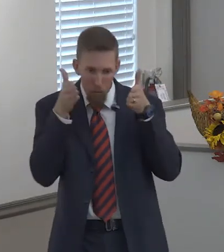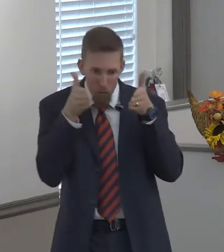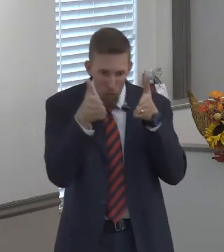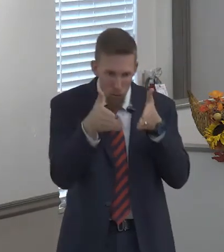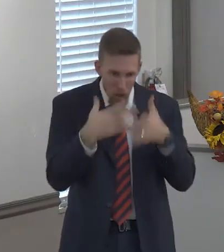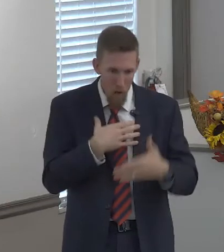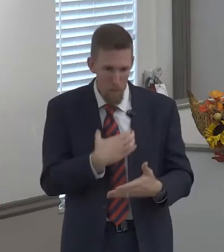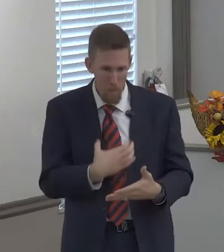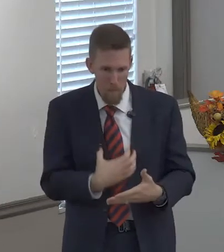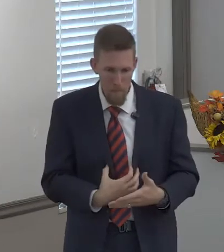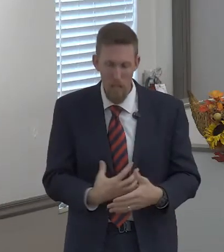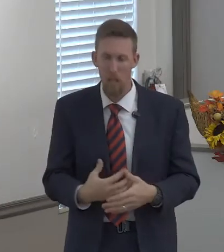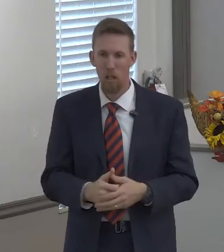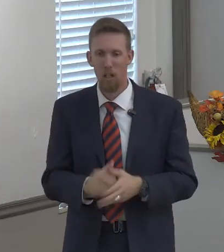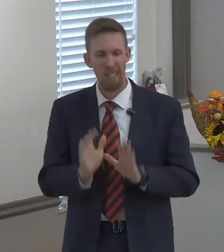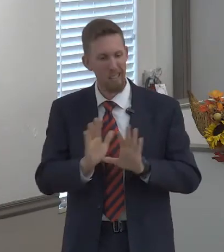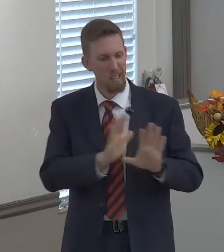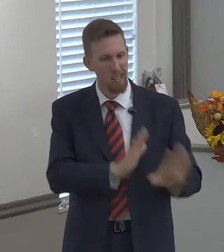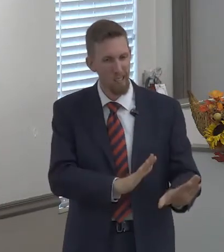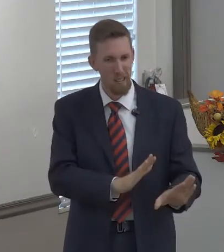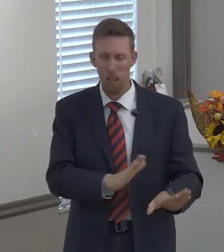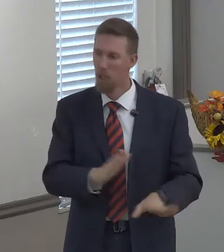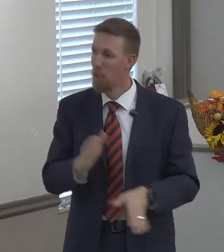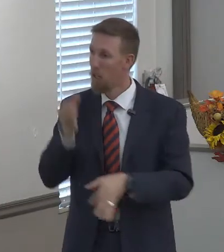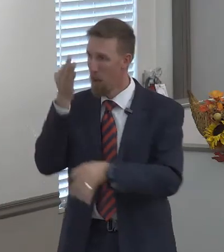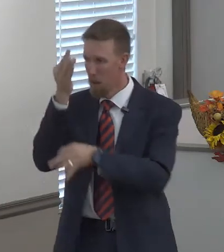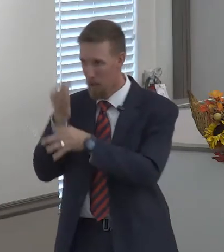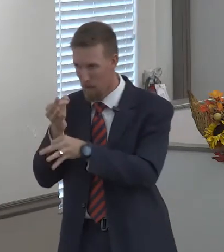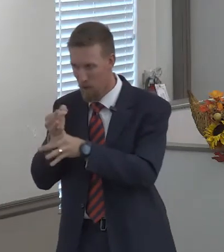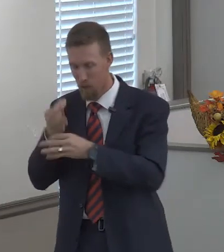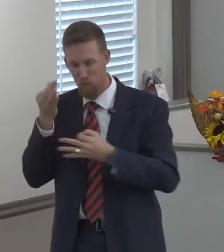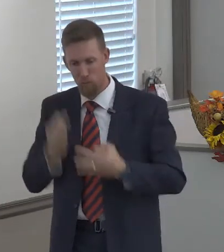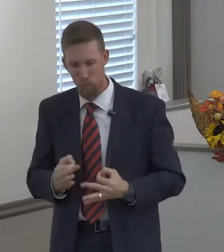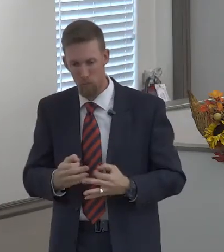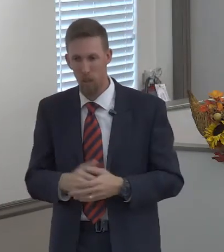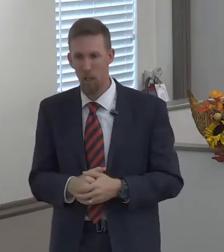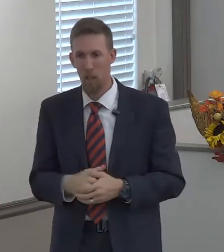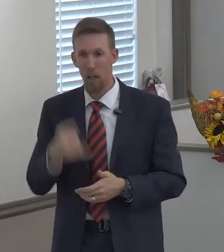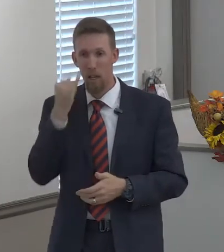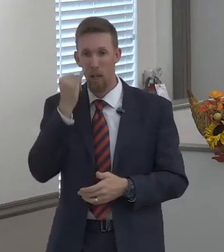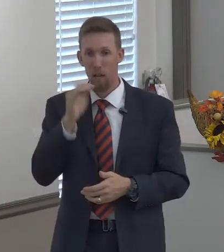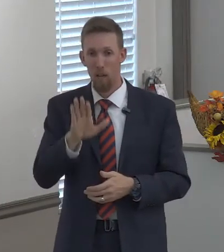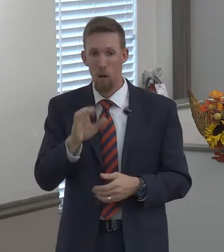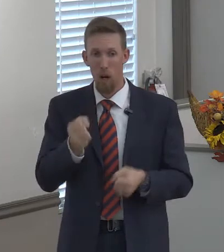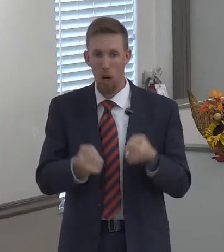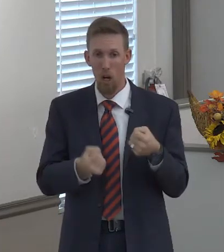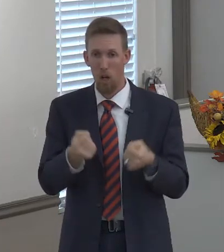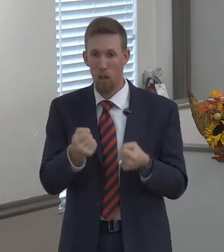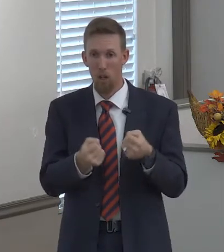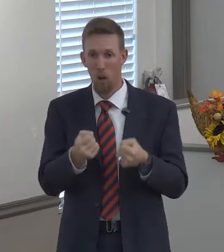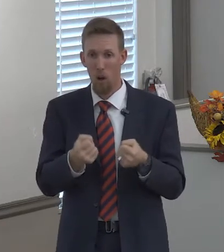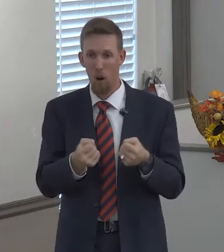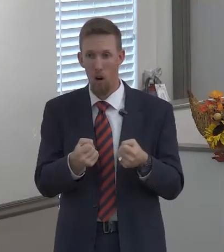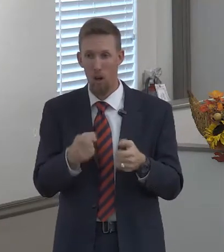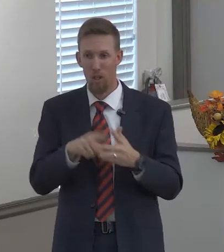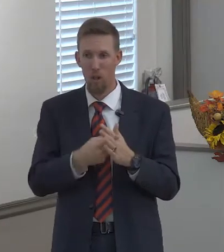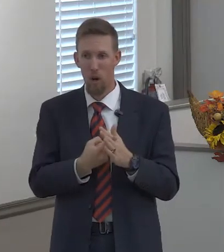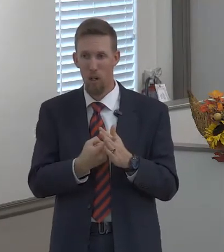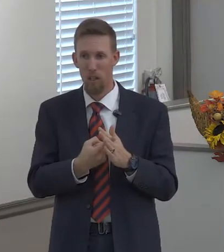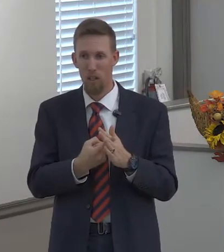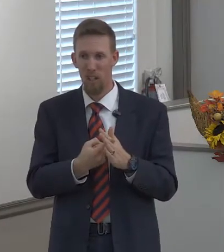All of a sudden, when you're facing your own mortality, it is about, I am going to stand before the